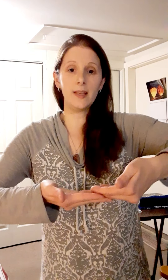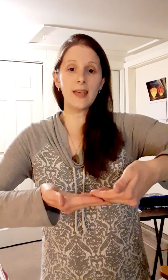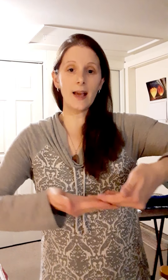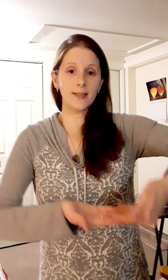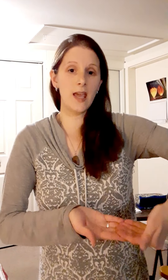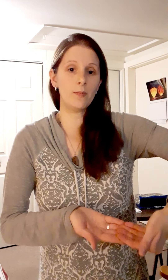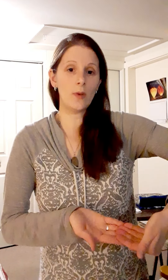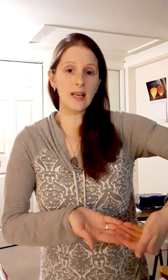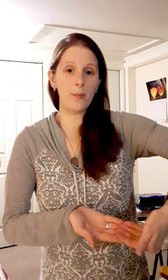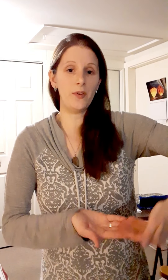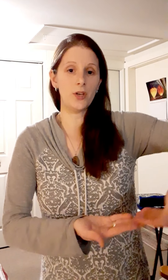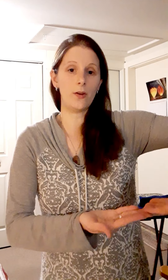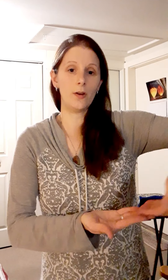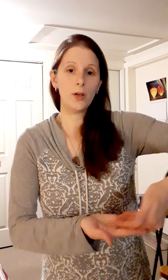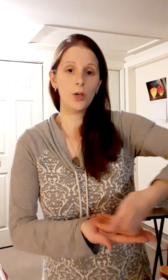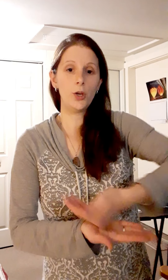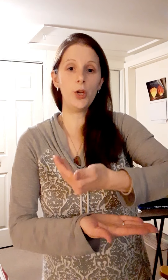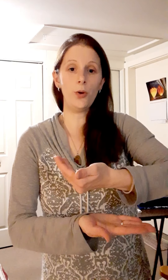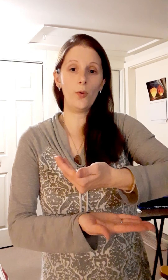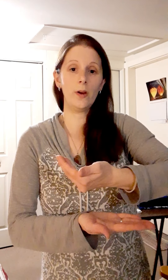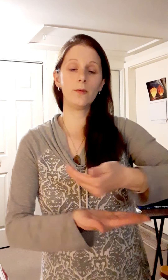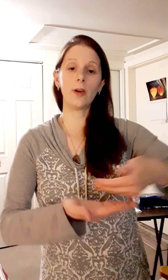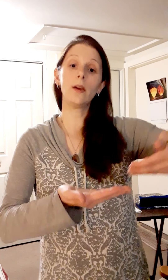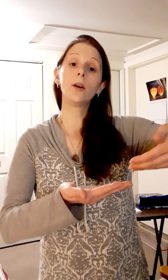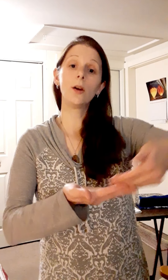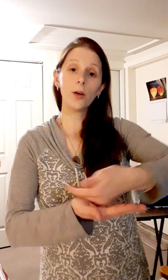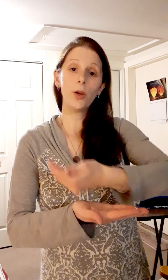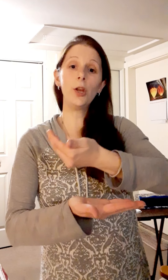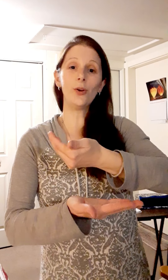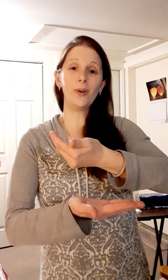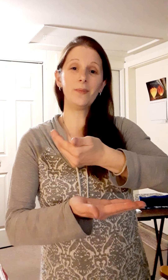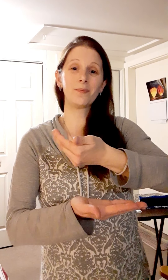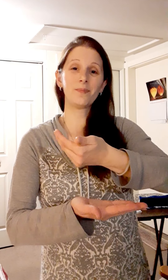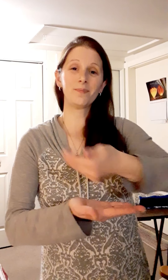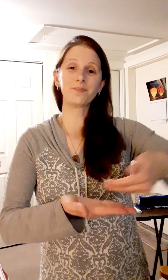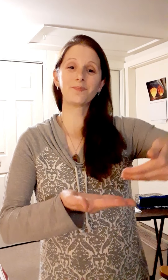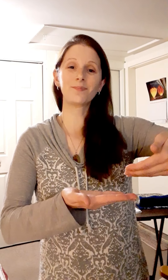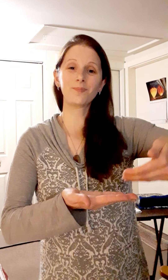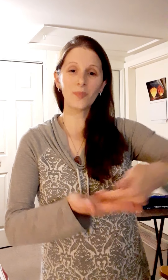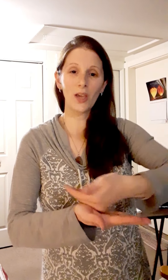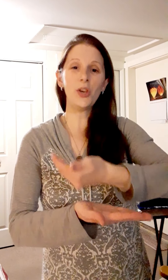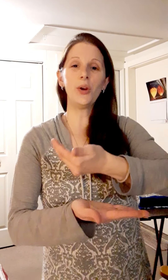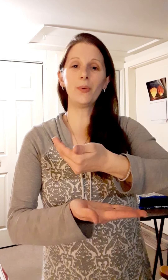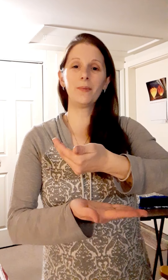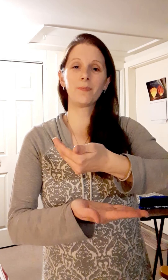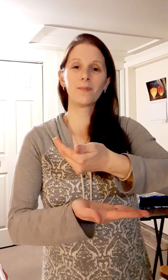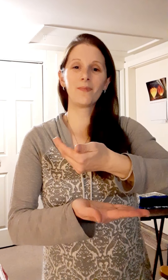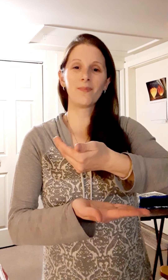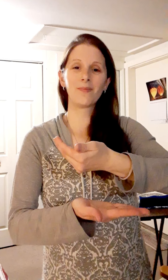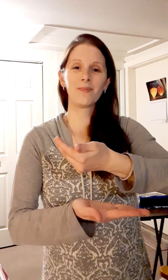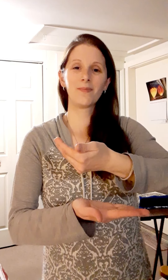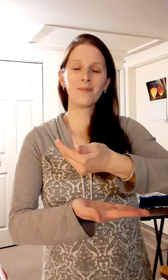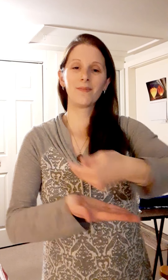exact same on top of each other. New. Okay, new. New.